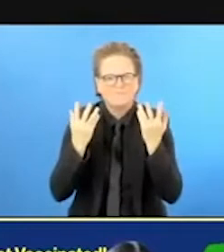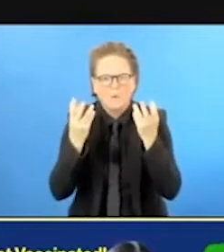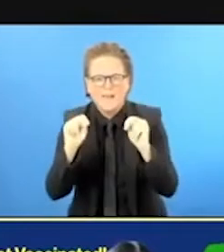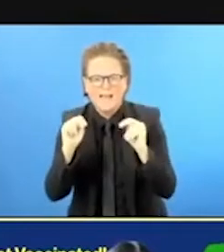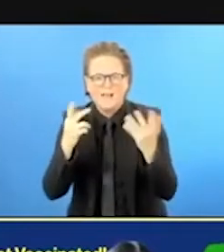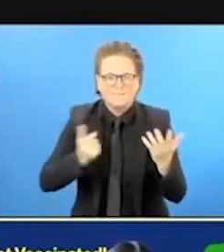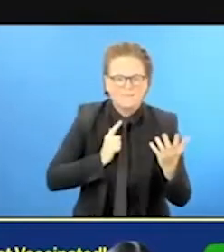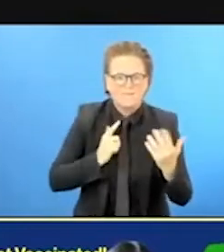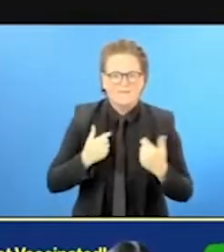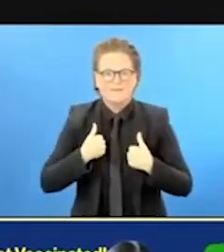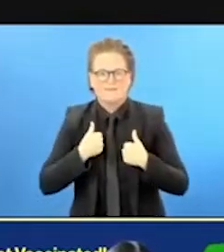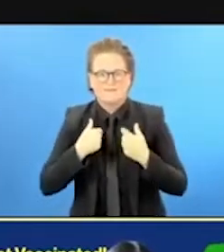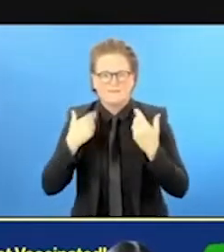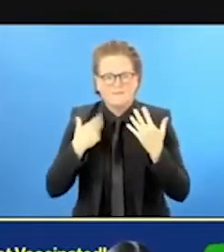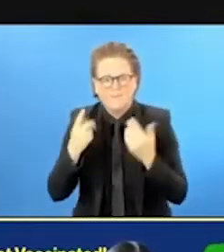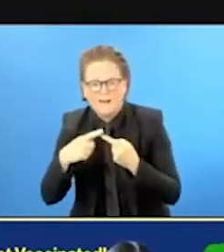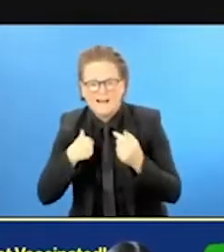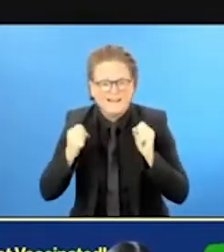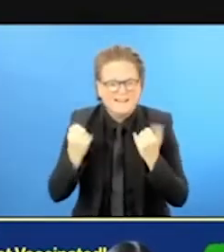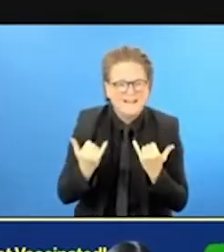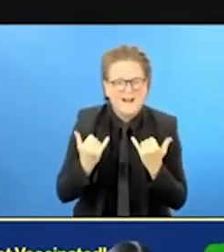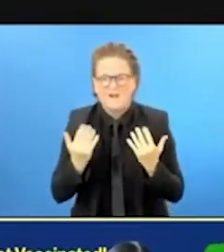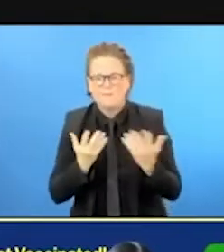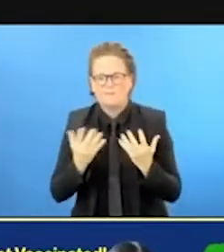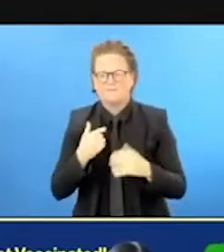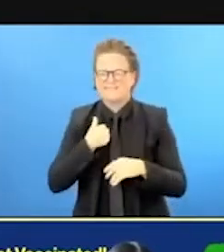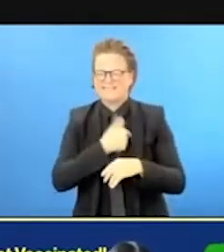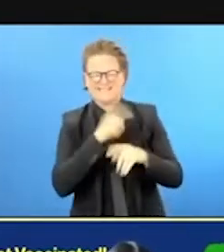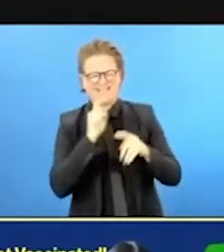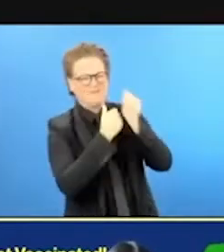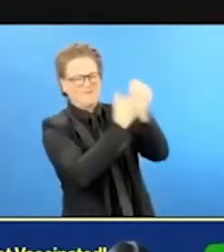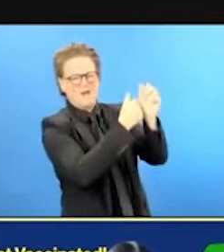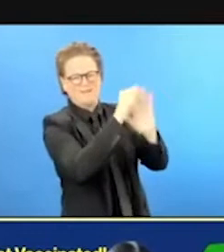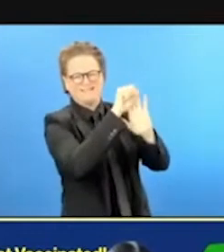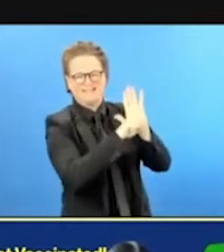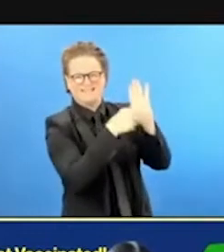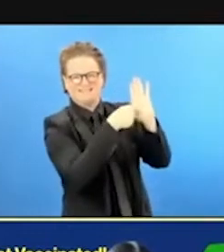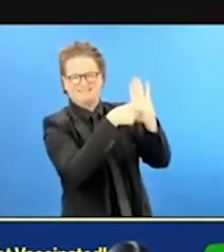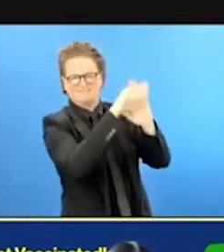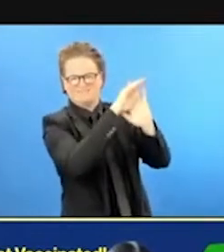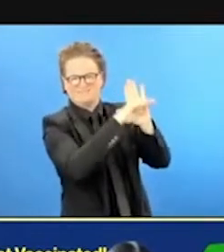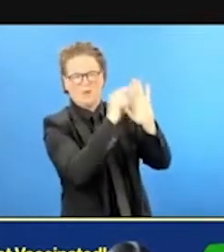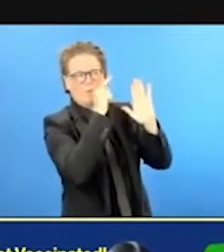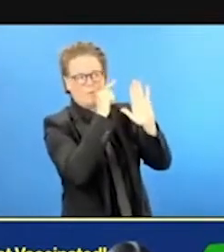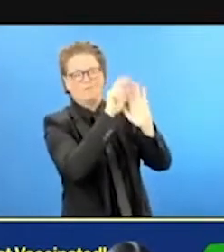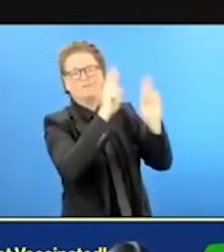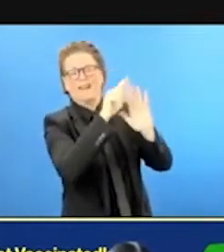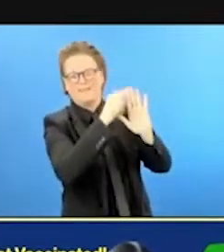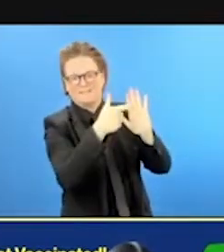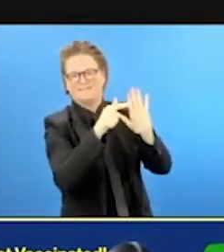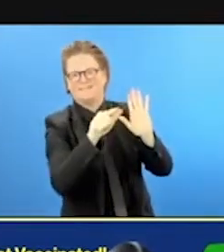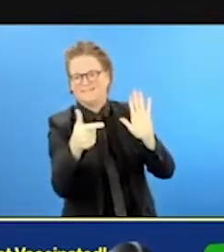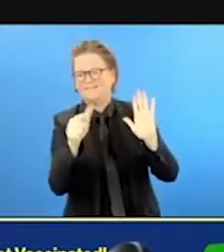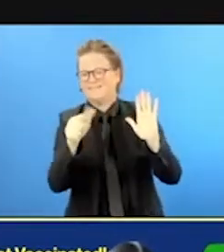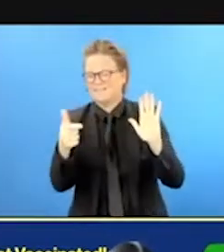state's California's prioritization plan. To see if you're eligible to get a COVID-19 vaccine, you can